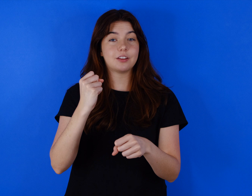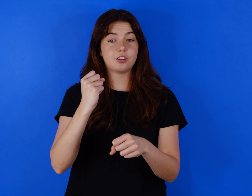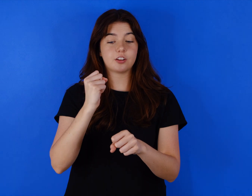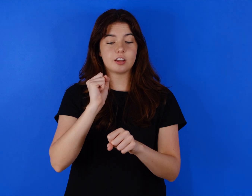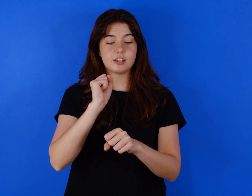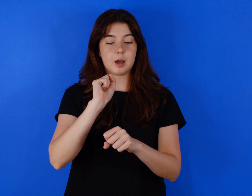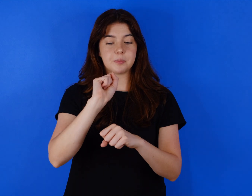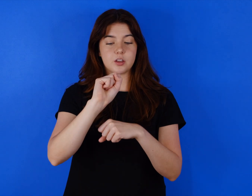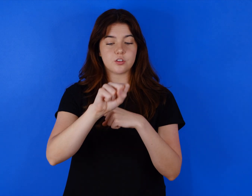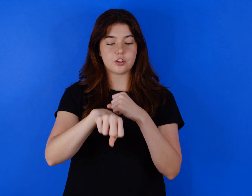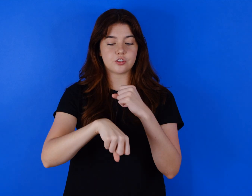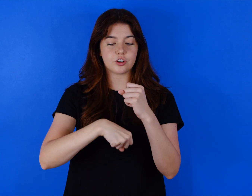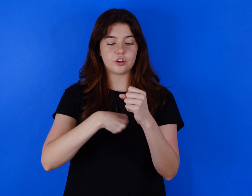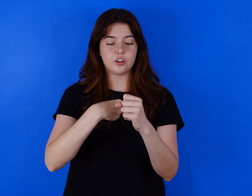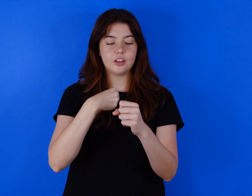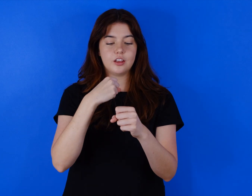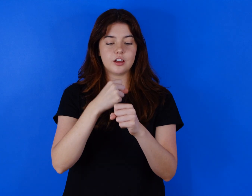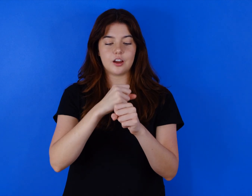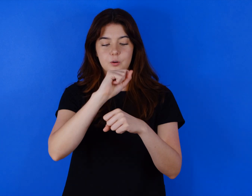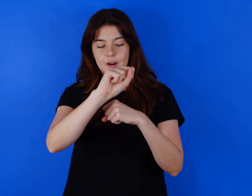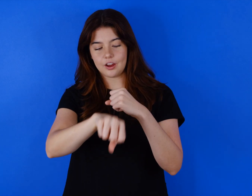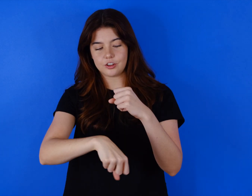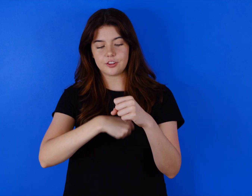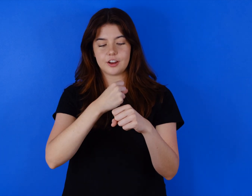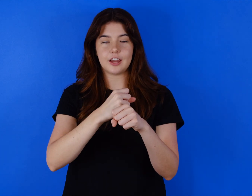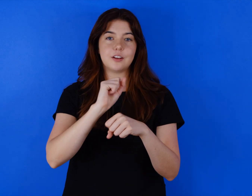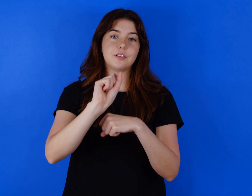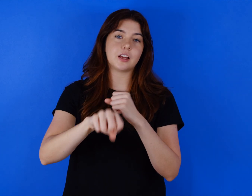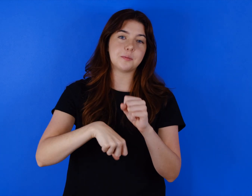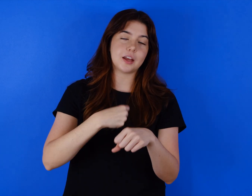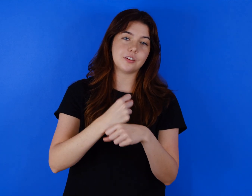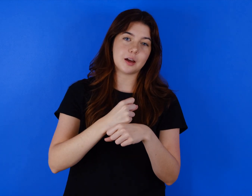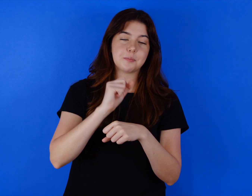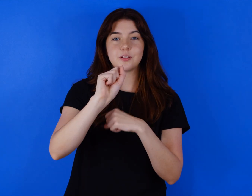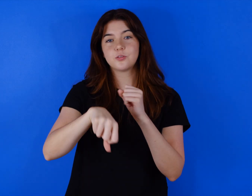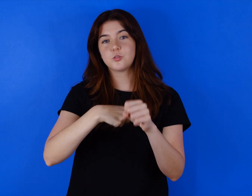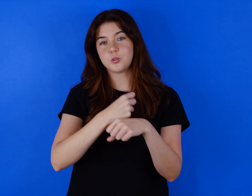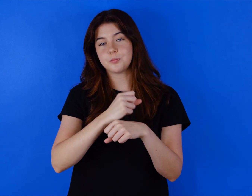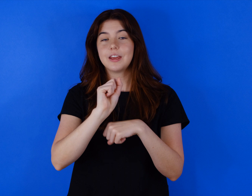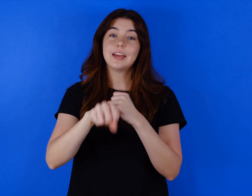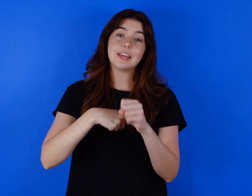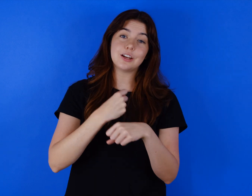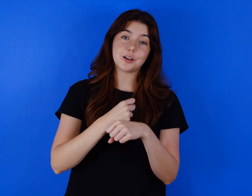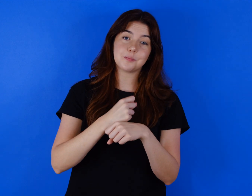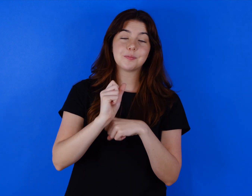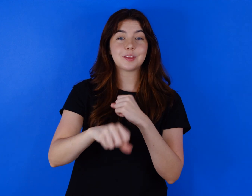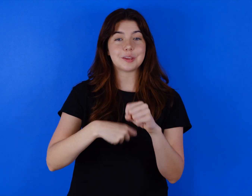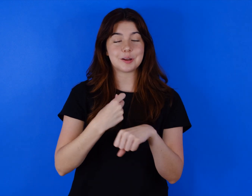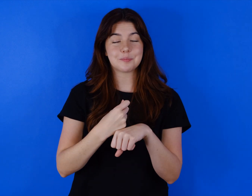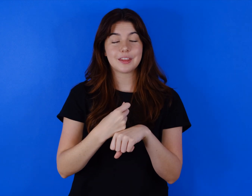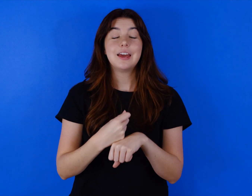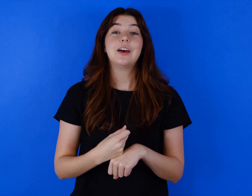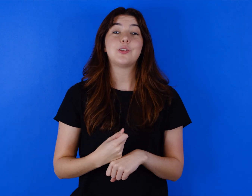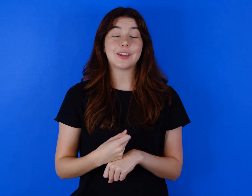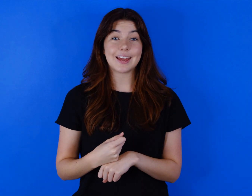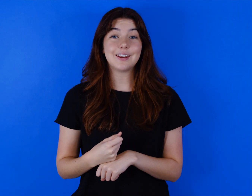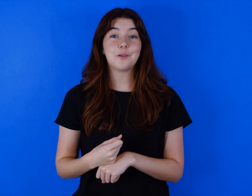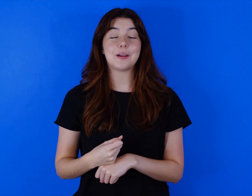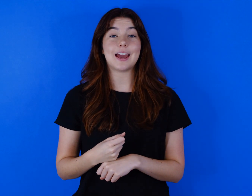starts on top, it goes in a circle around your other hand and comes out on top. Year, year. So again, we